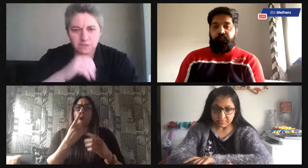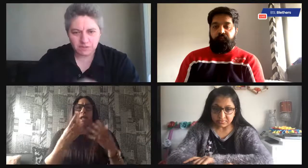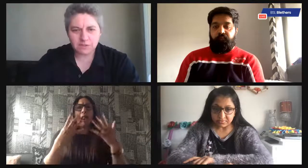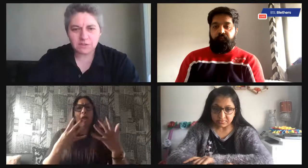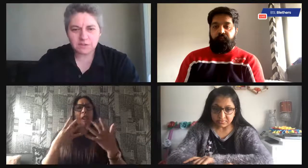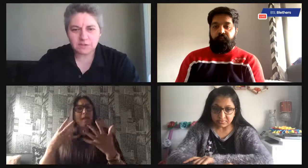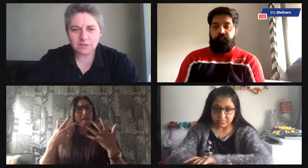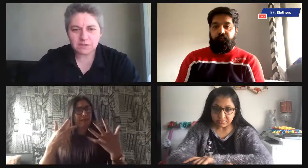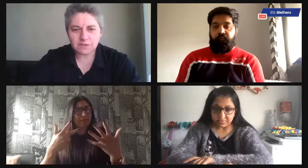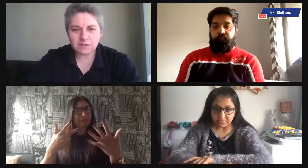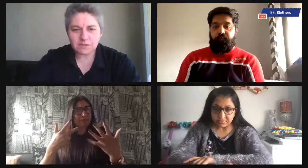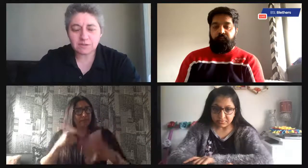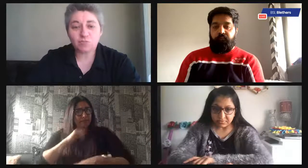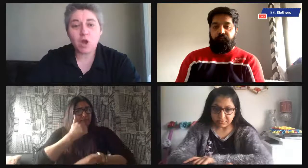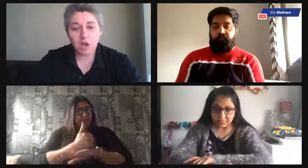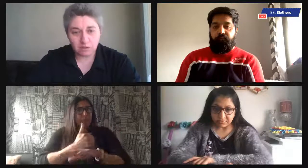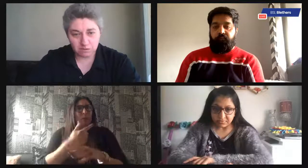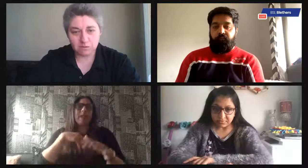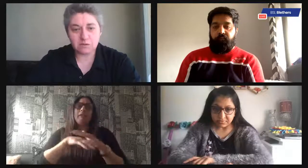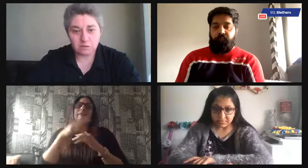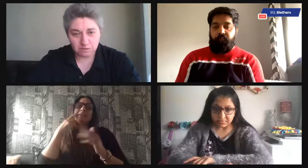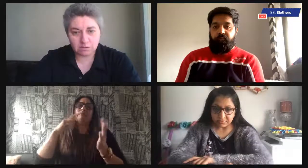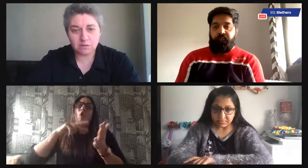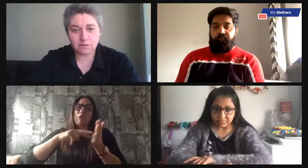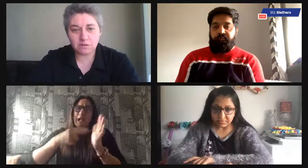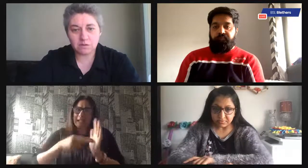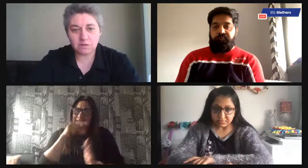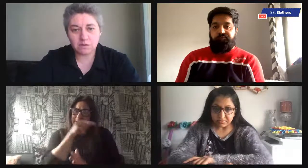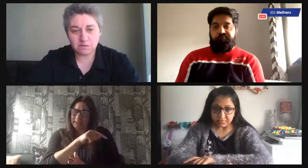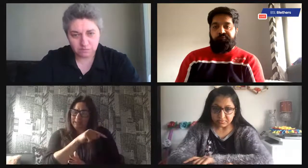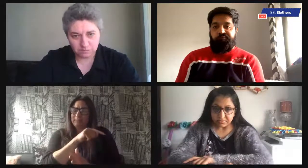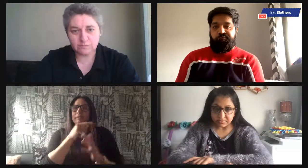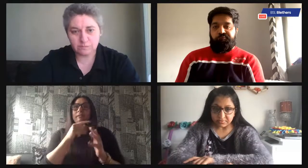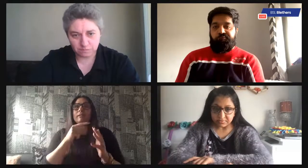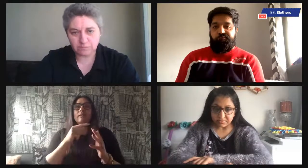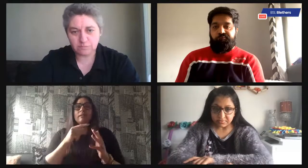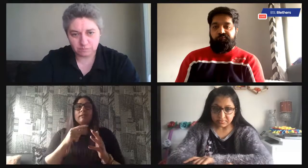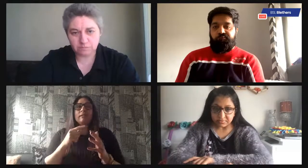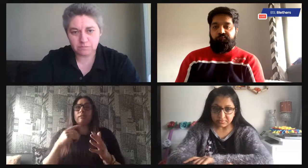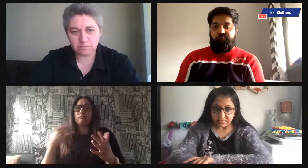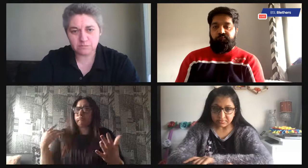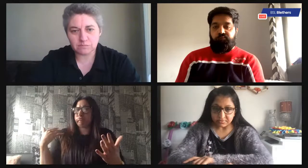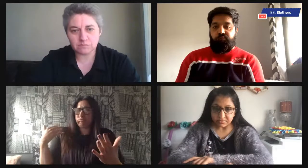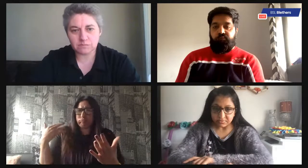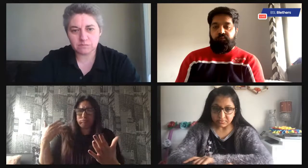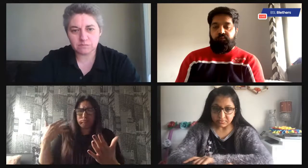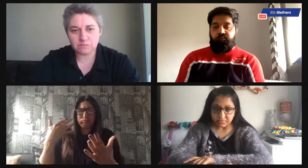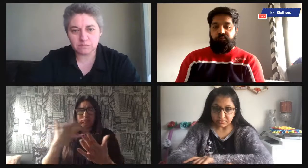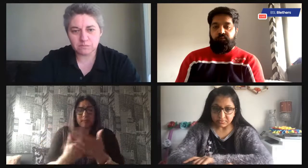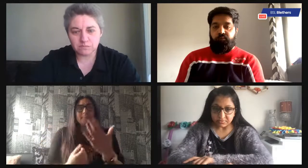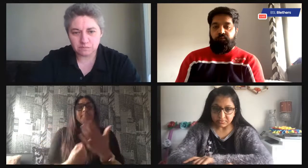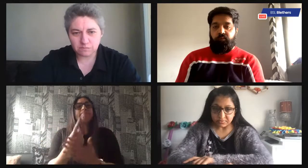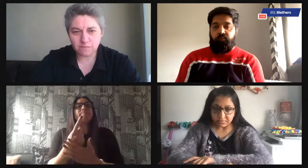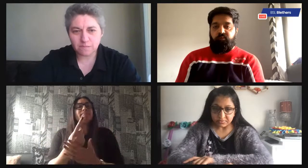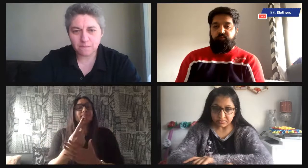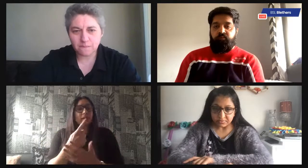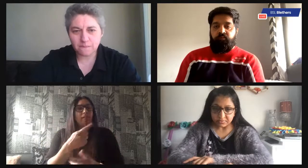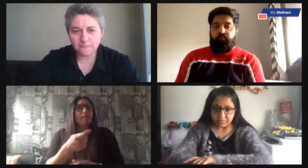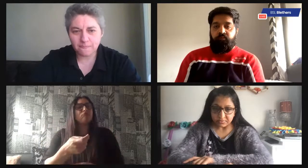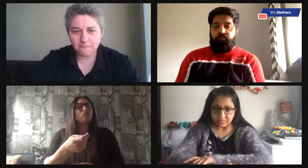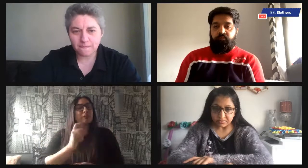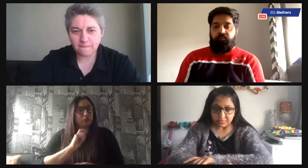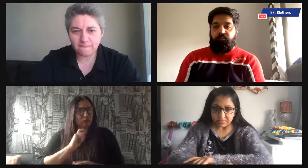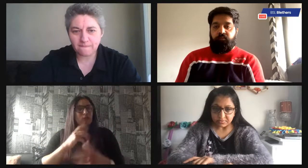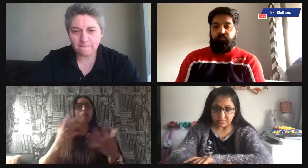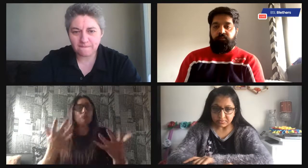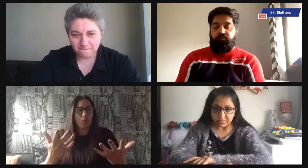was Glasgow Deaf Club, and it was 1998. We set our club up within the Glasgow Deaf Club, and we'd been running